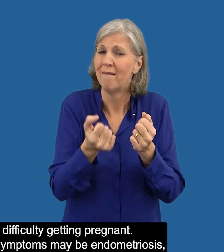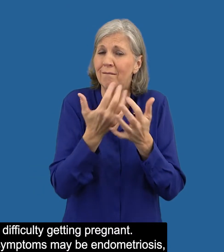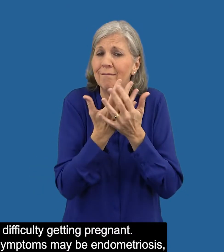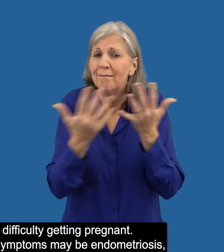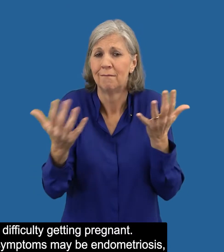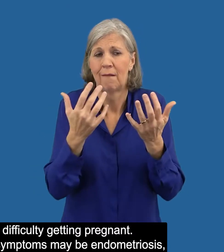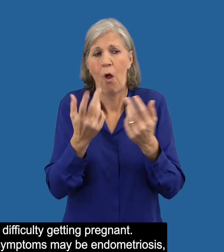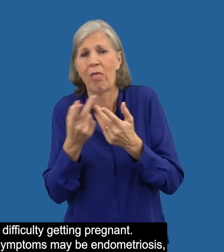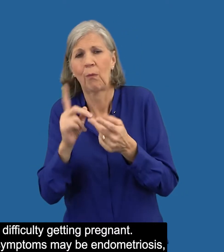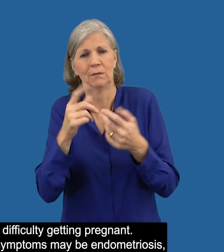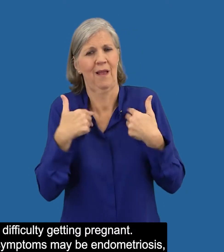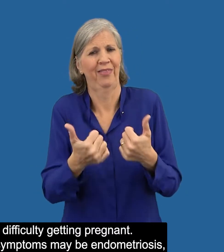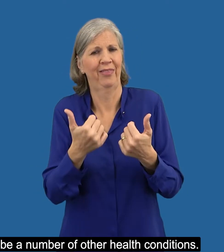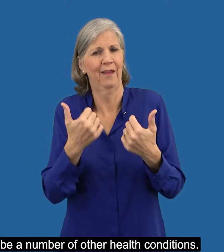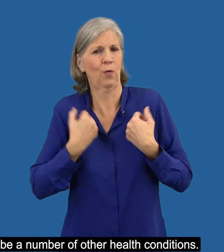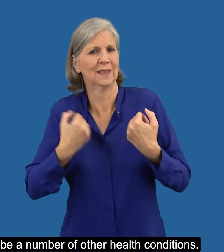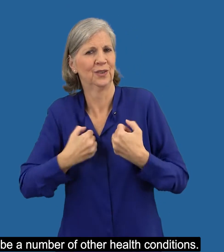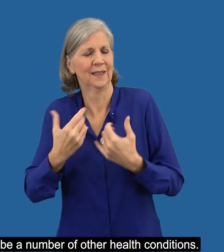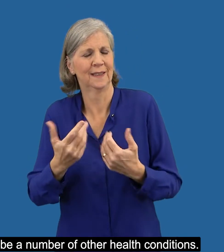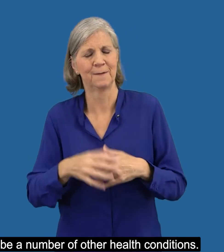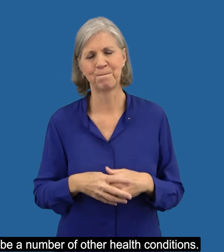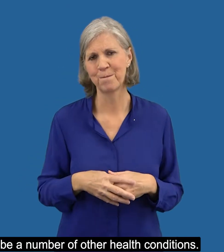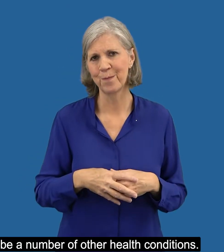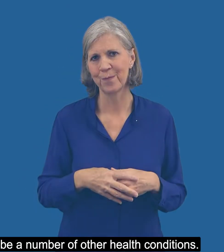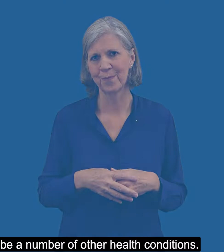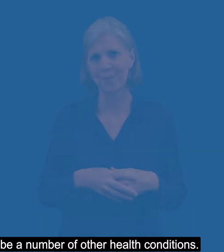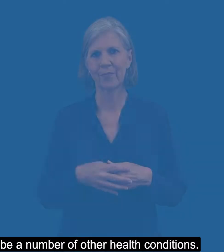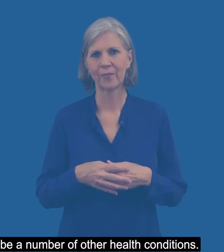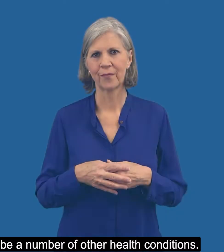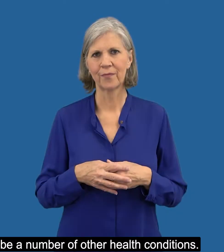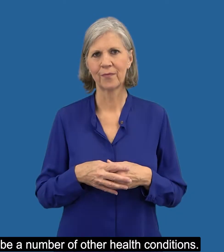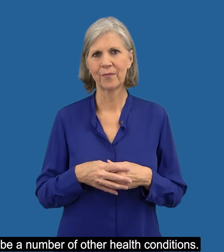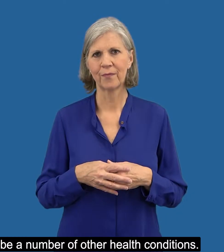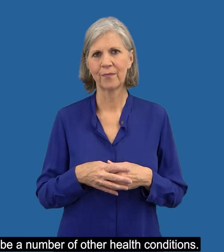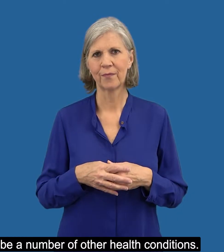These symptoms may be endometriosis, but could also be a number of other health conditions.